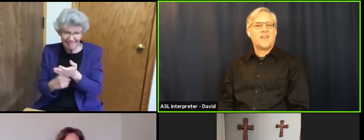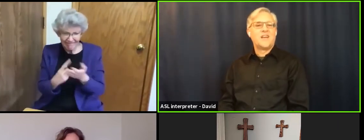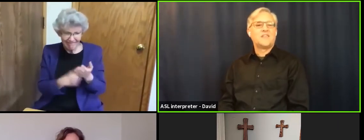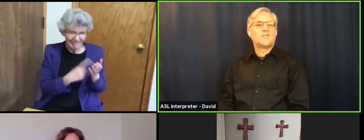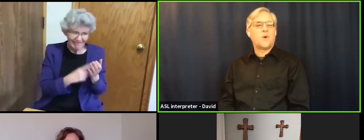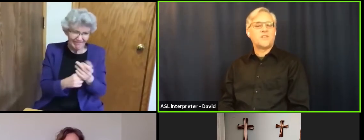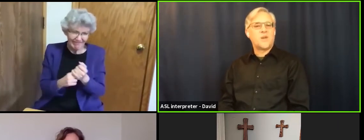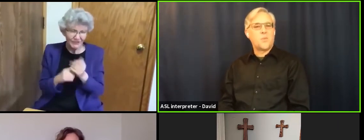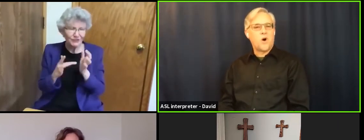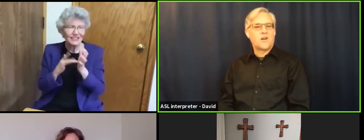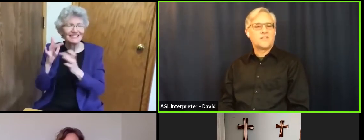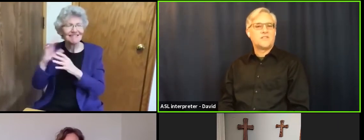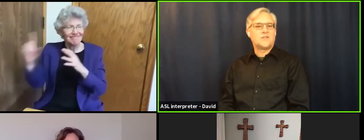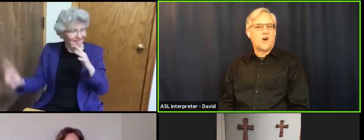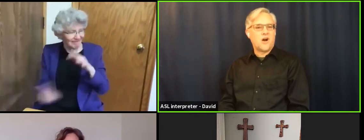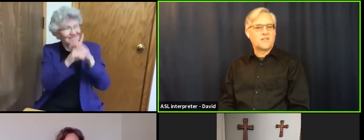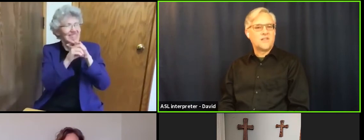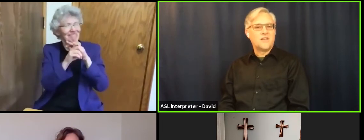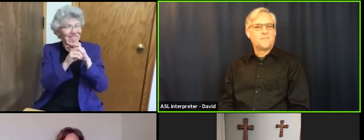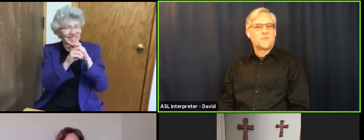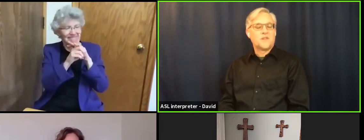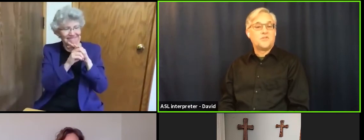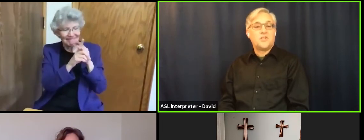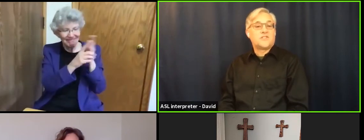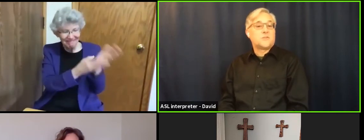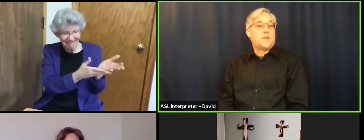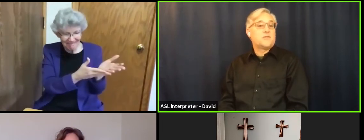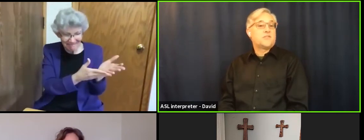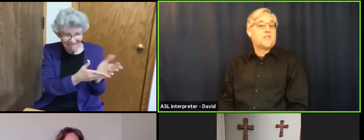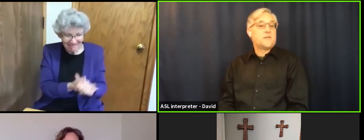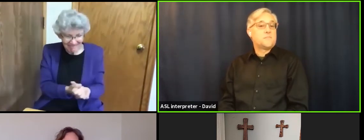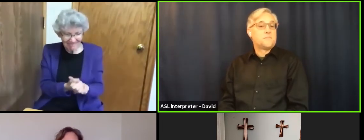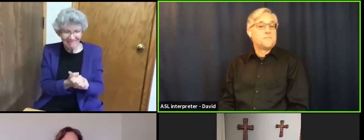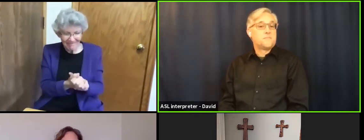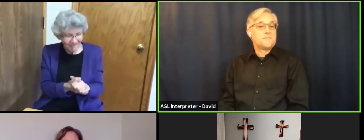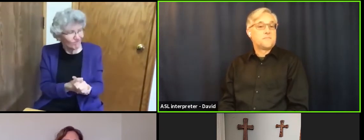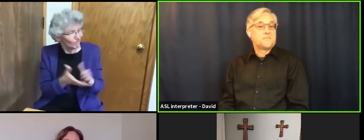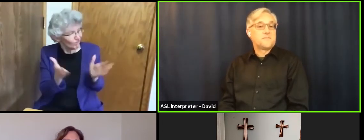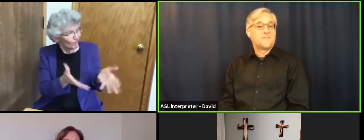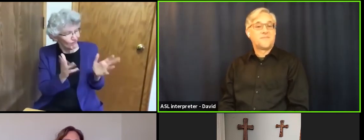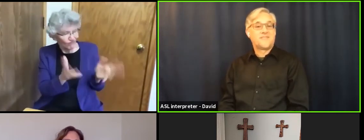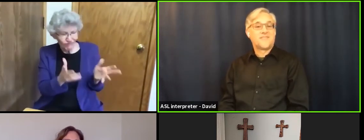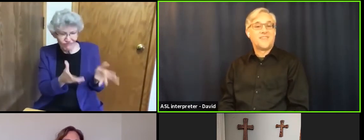that. And so as they walked and talked, Jesus appears to them